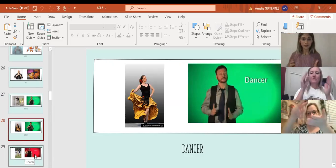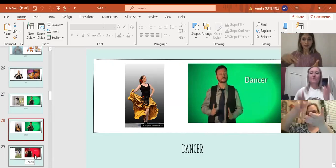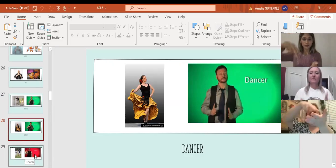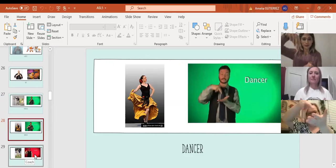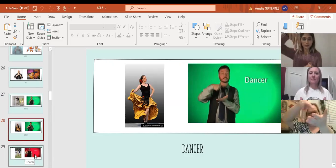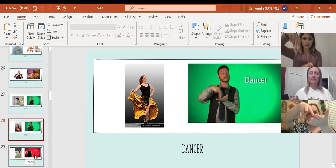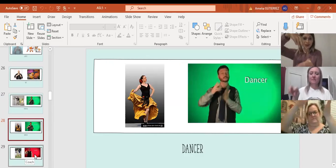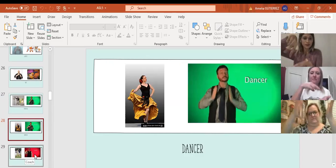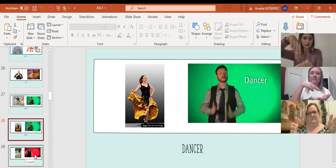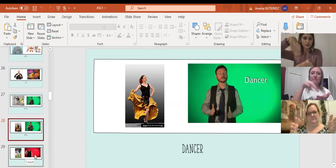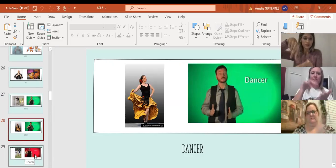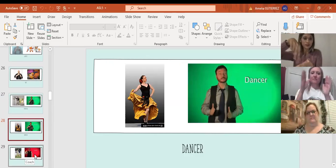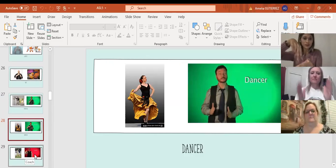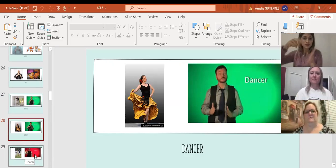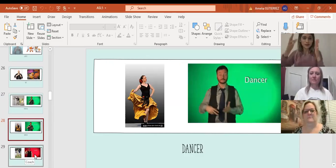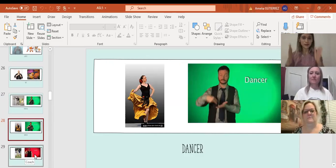Dancer.